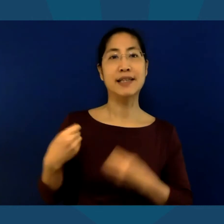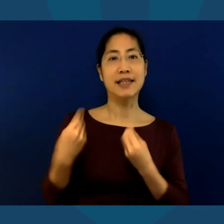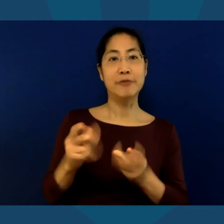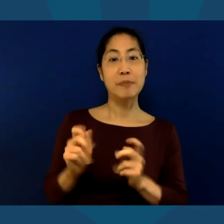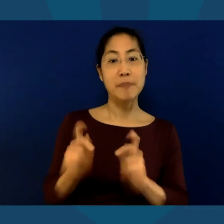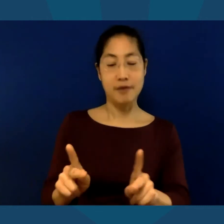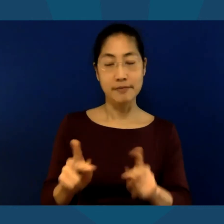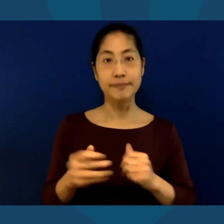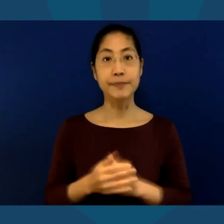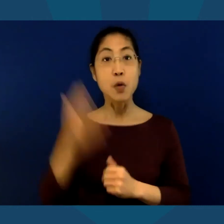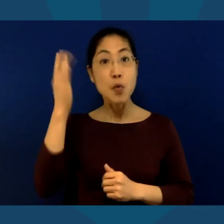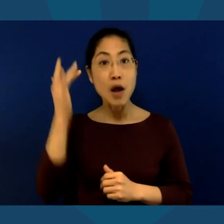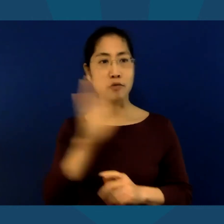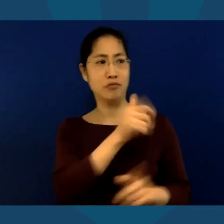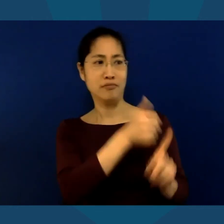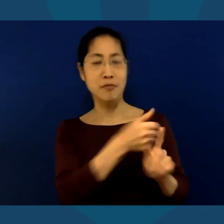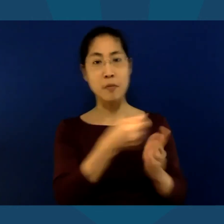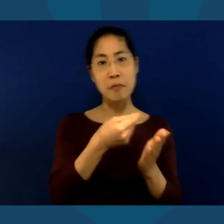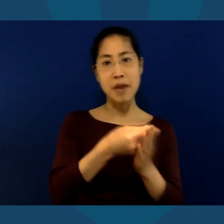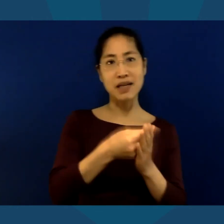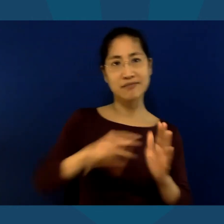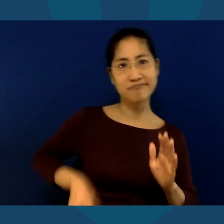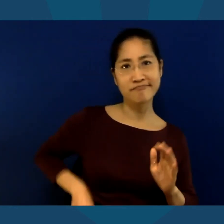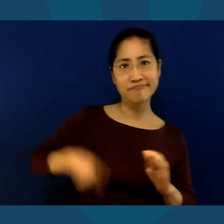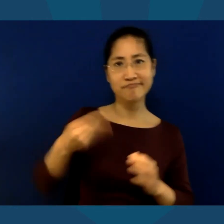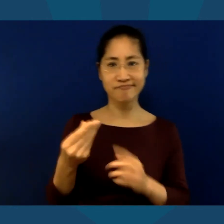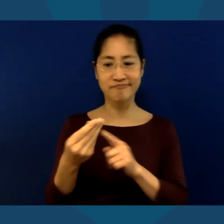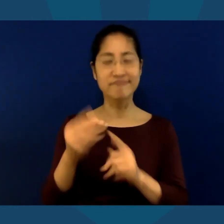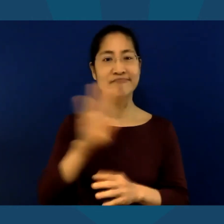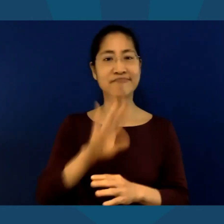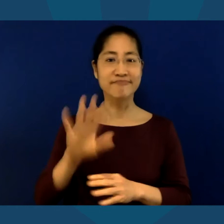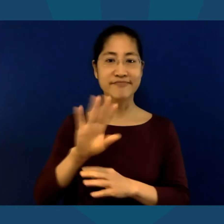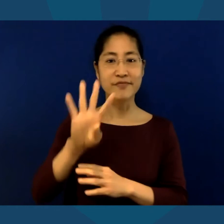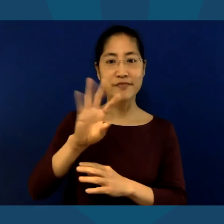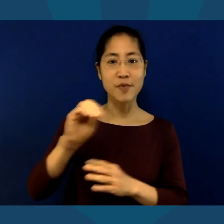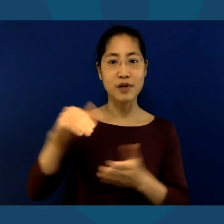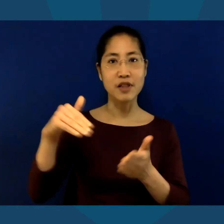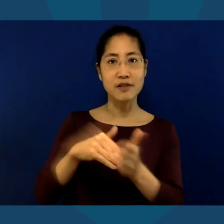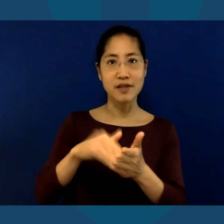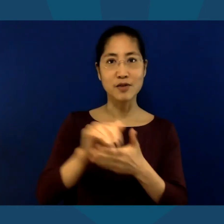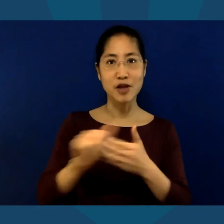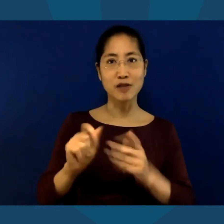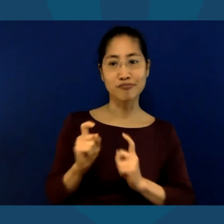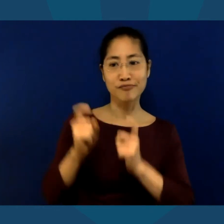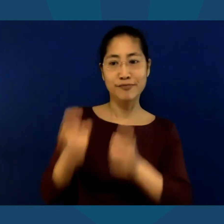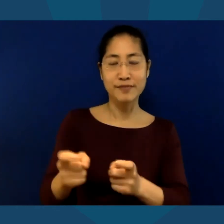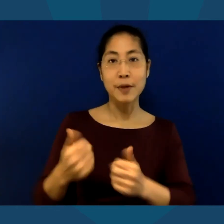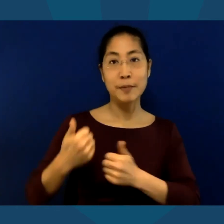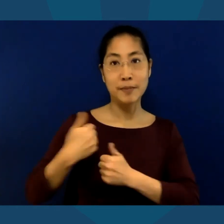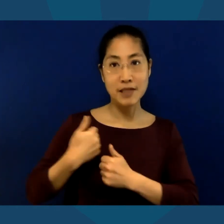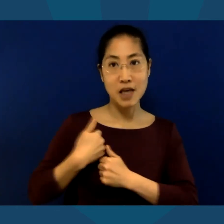nearly $40,000 to military and first responders.